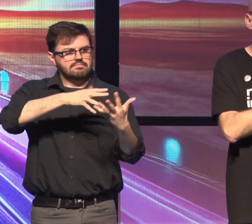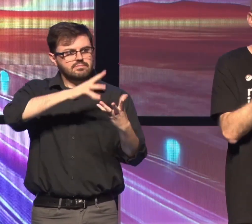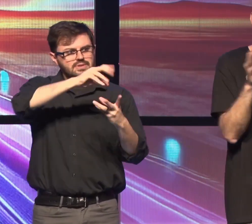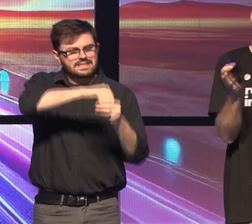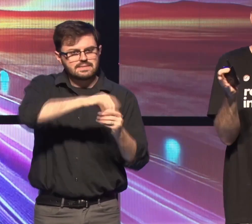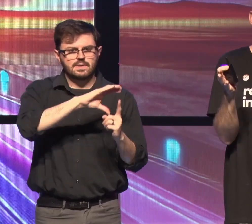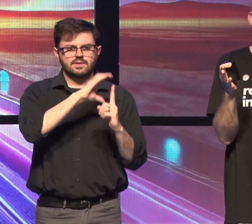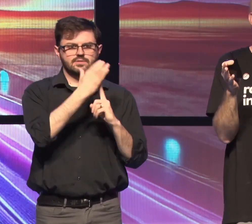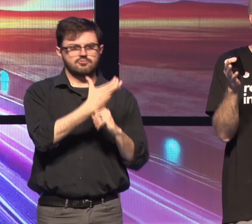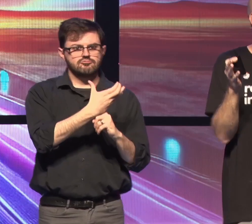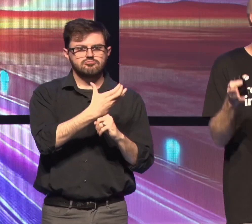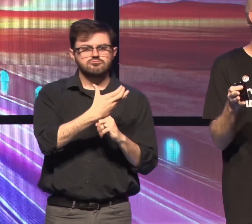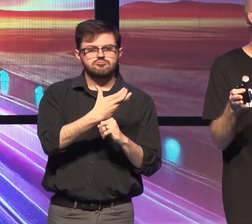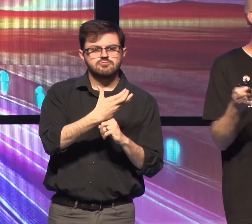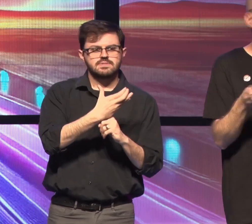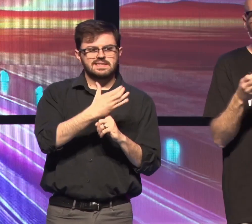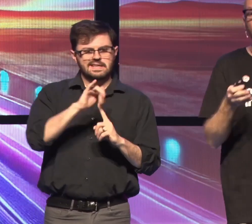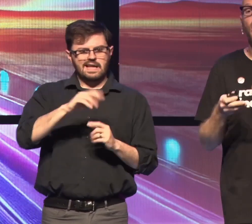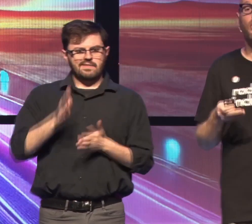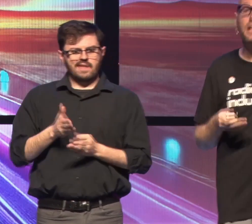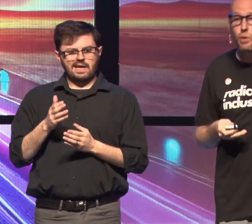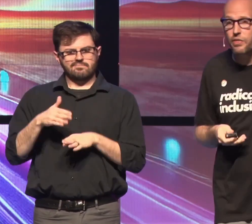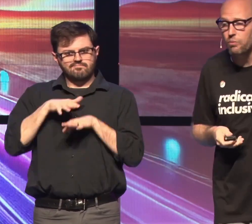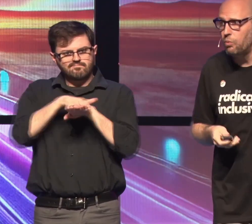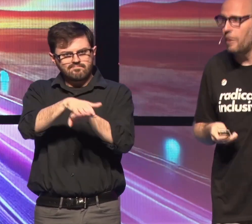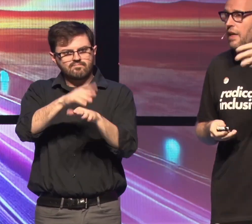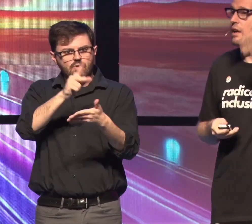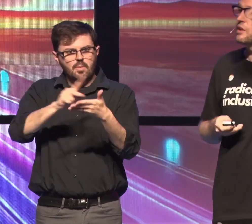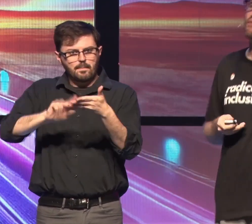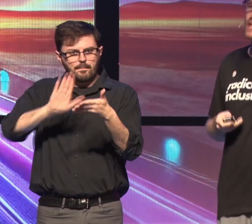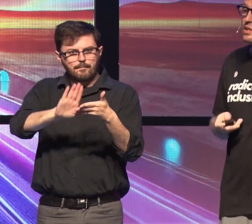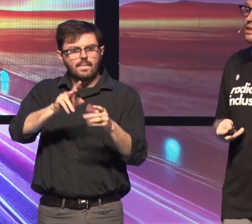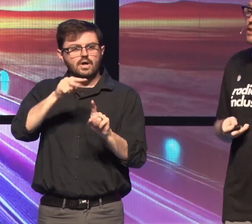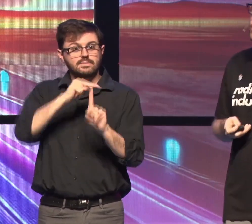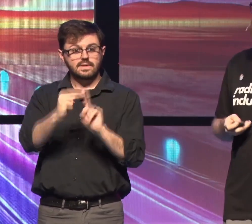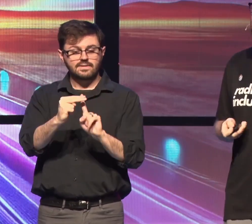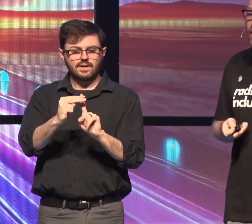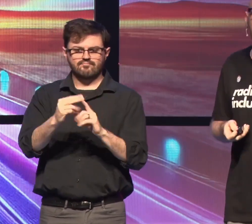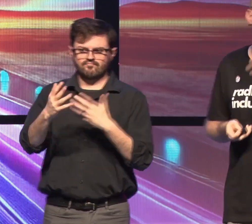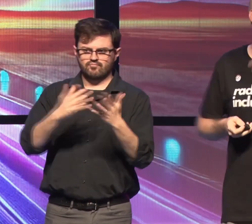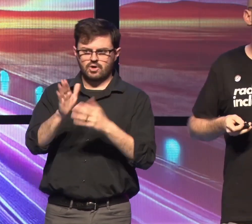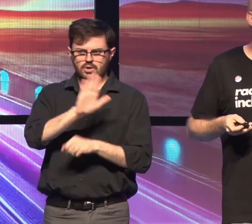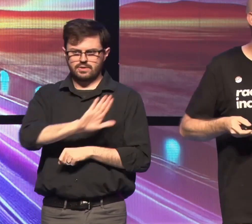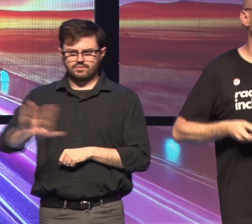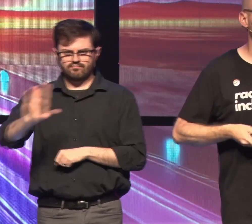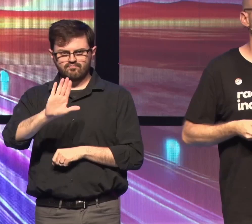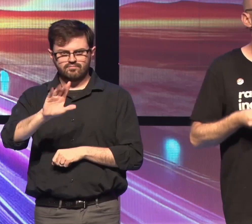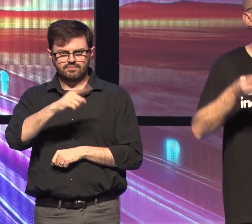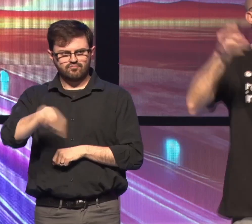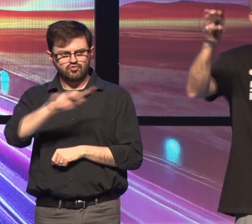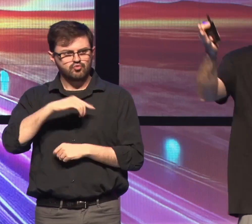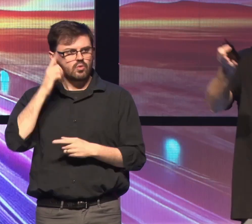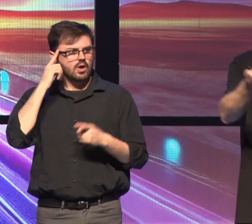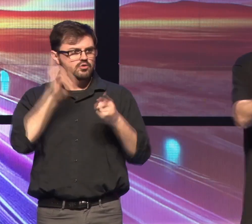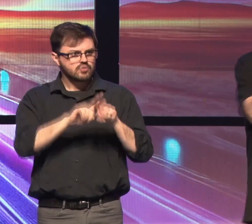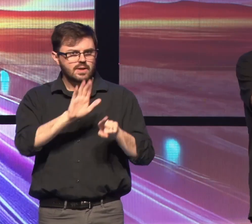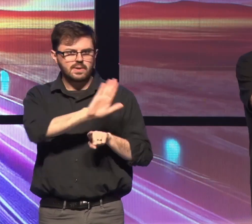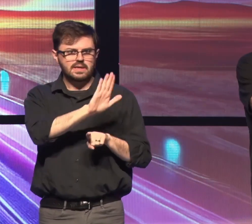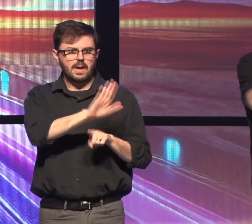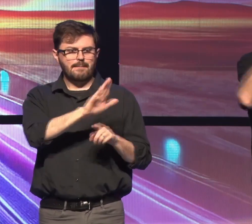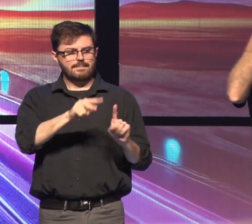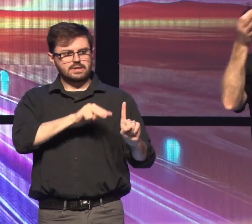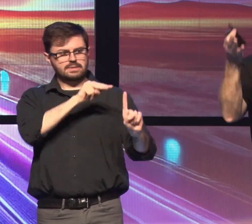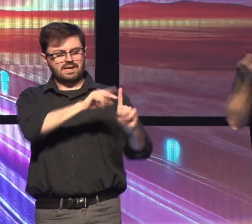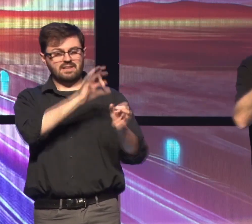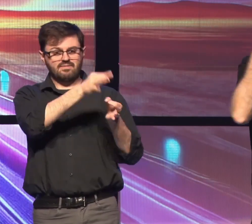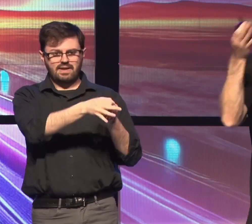alignment with how Paul functioned. Now, whether you agree with what their vision of the Christian faith is a totally different story, but they'll leverage kind